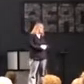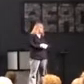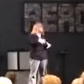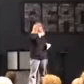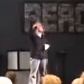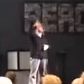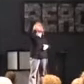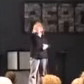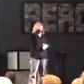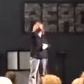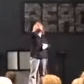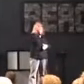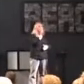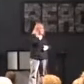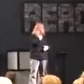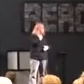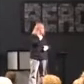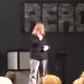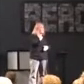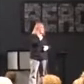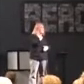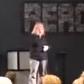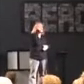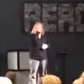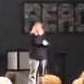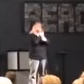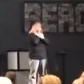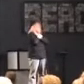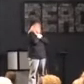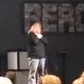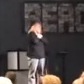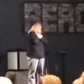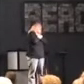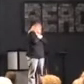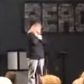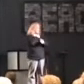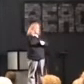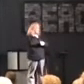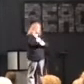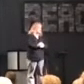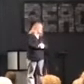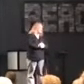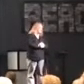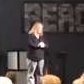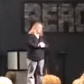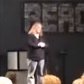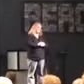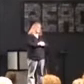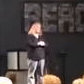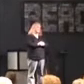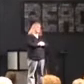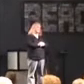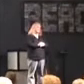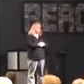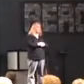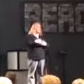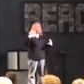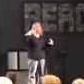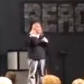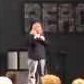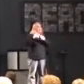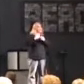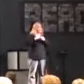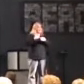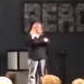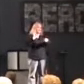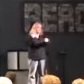My dad was patient, and my dad loved me. And a lot of what I'm saying,